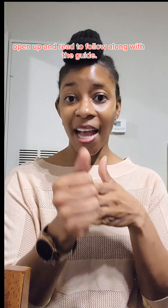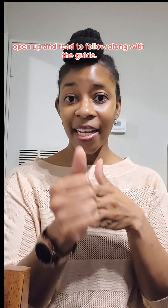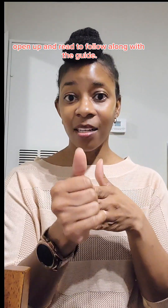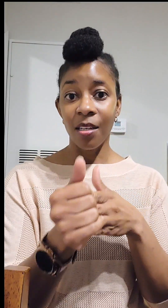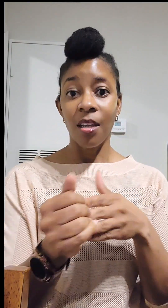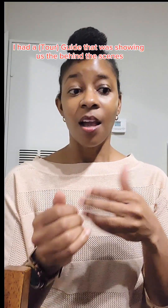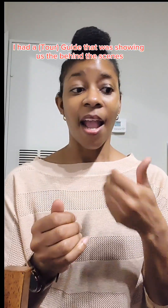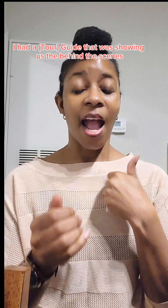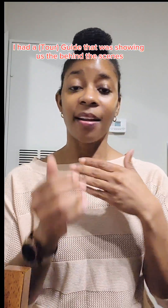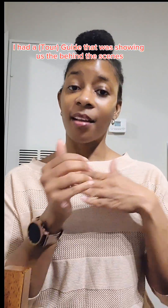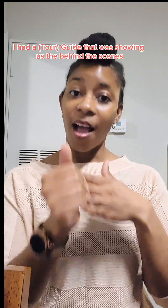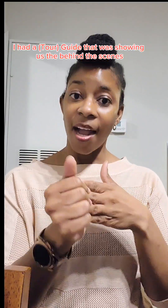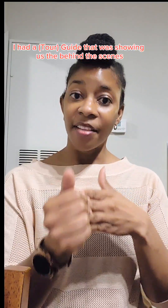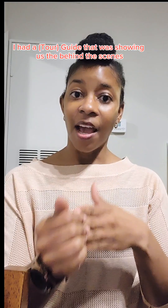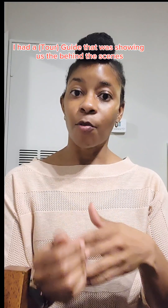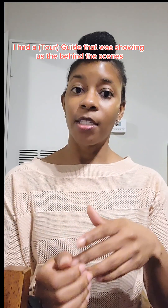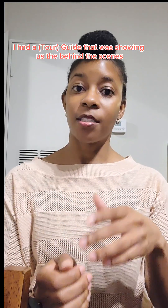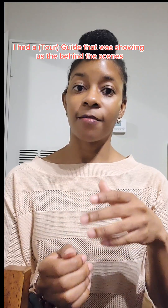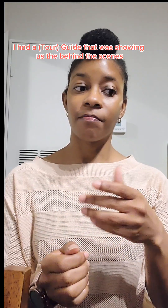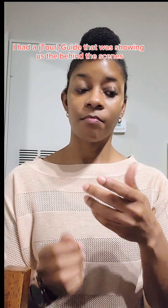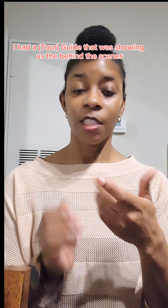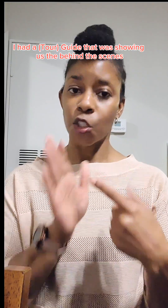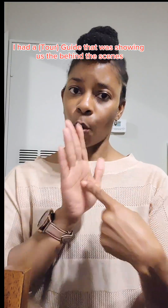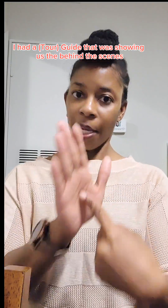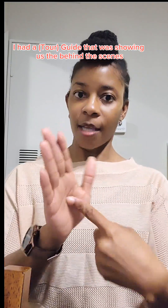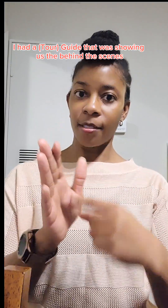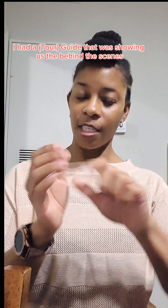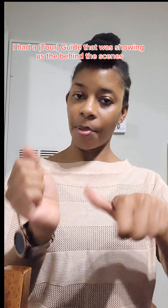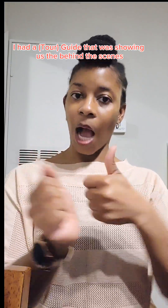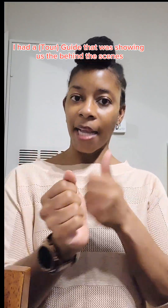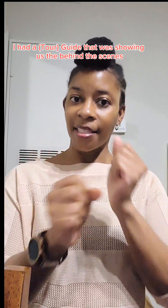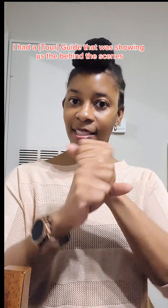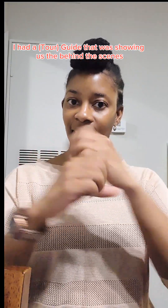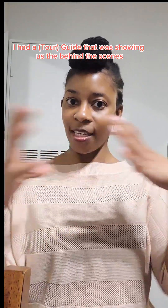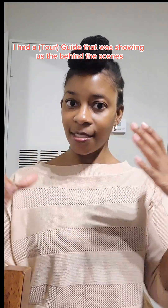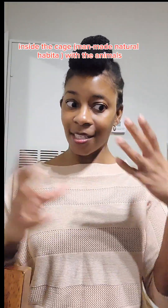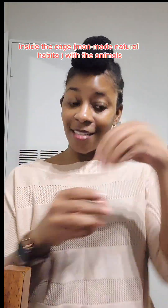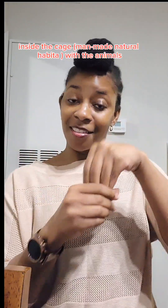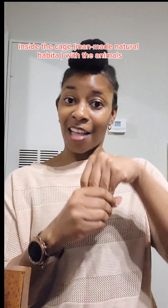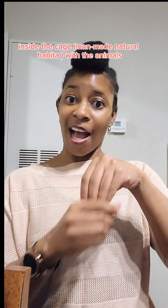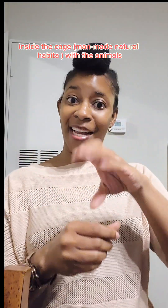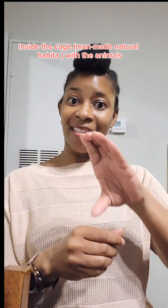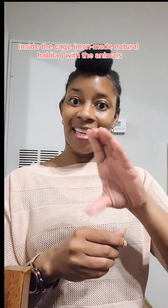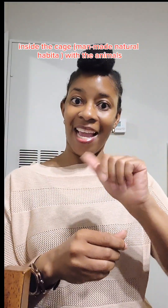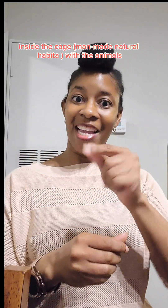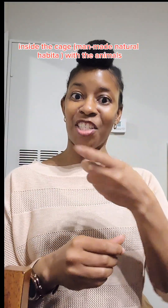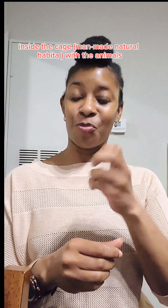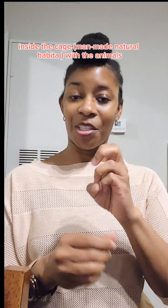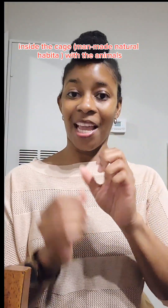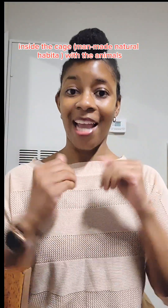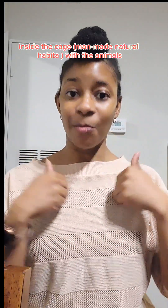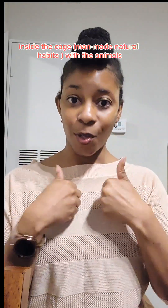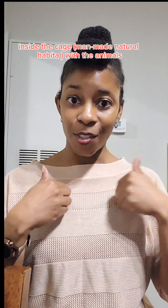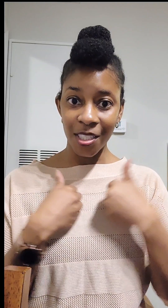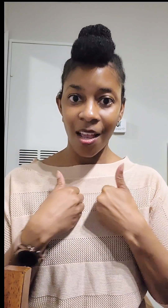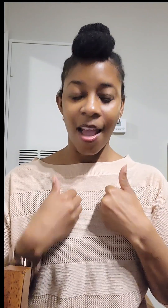guide. I had a guide that was showing us the behind the scenes inside the cage with the animals, and